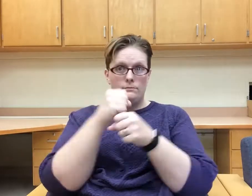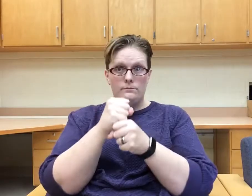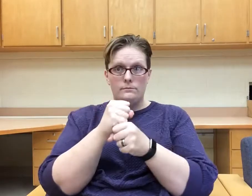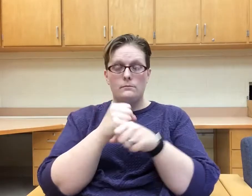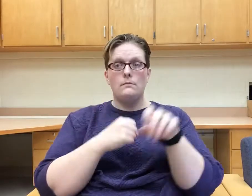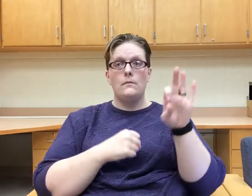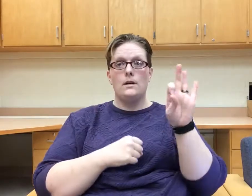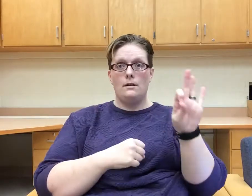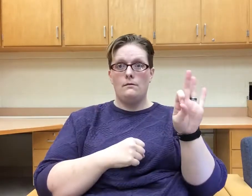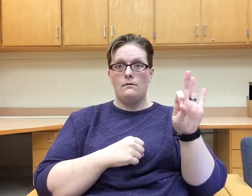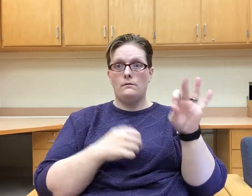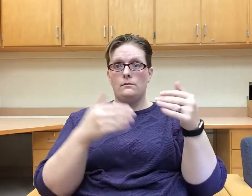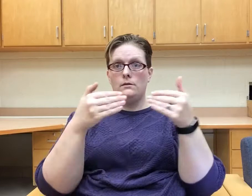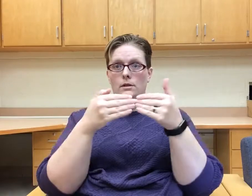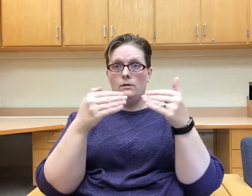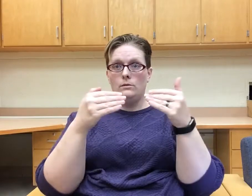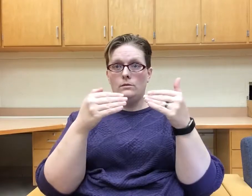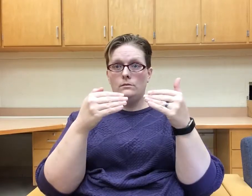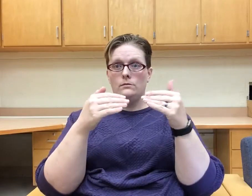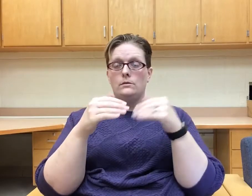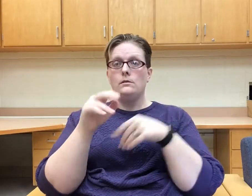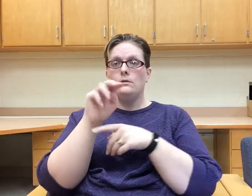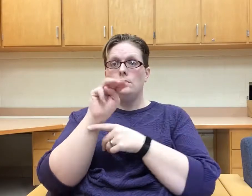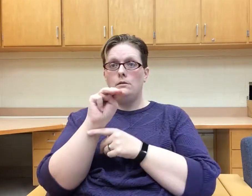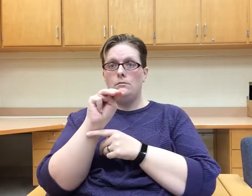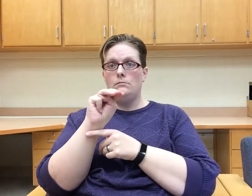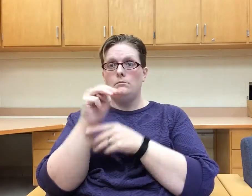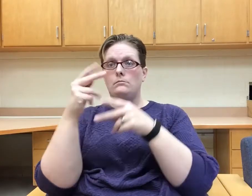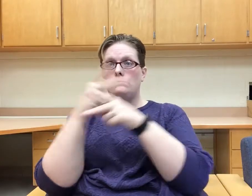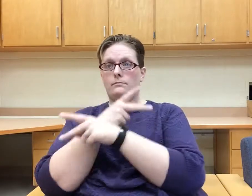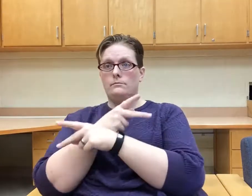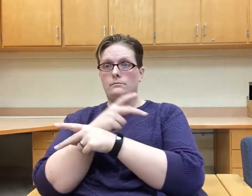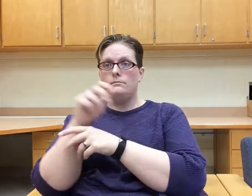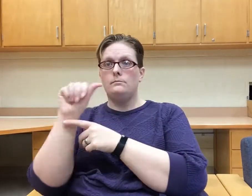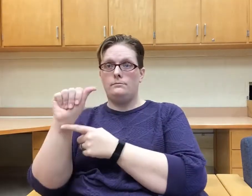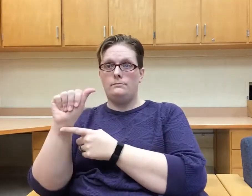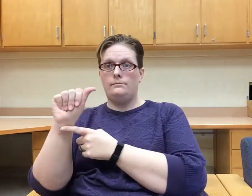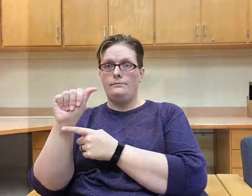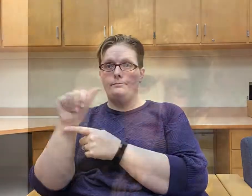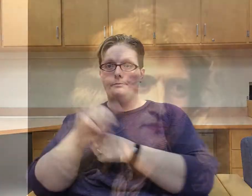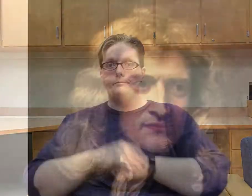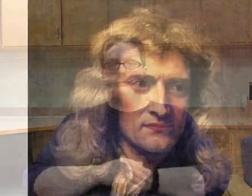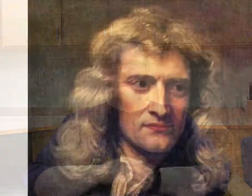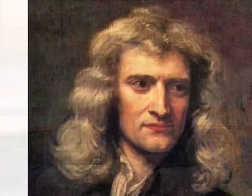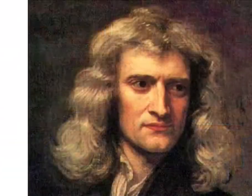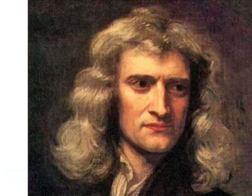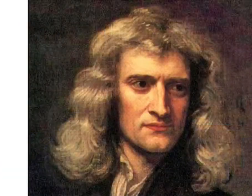So the formula is F equals m times a.